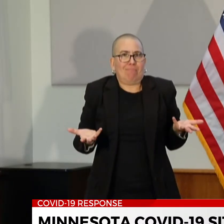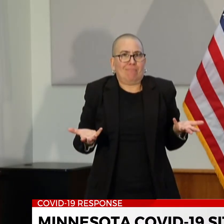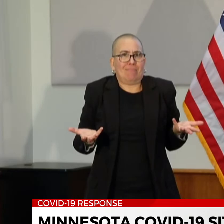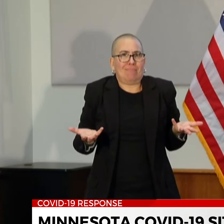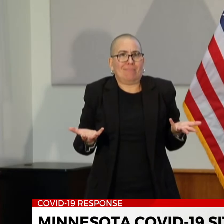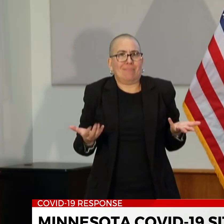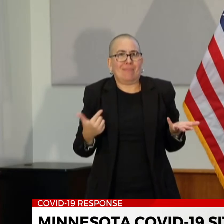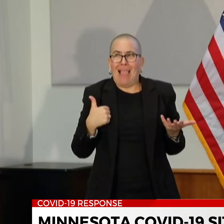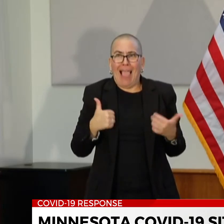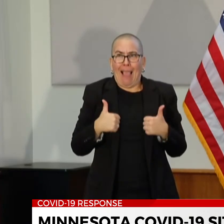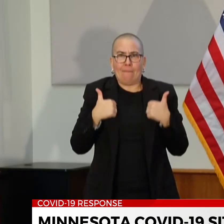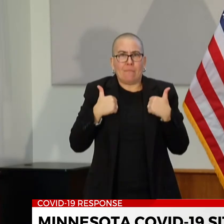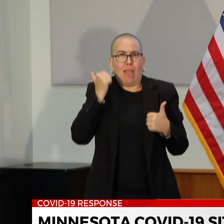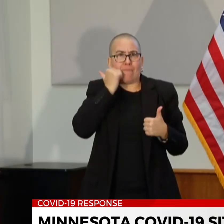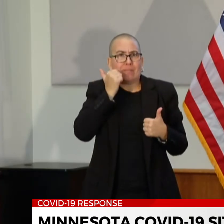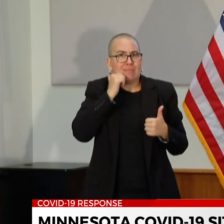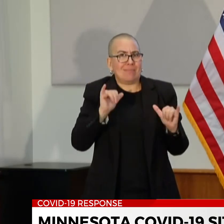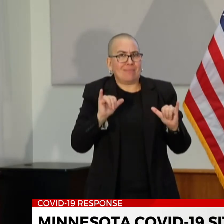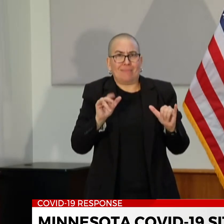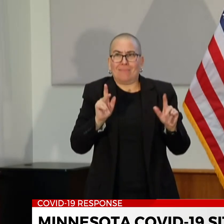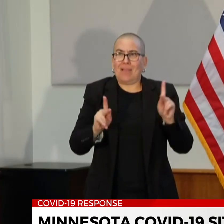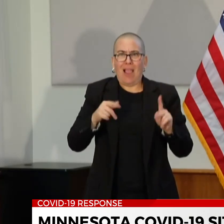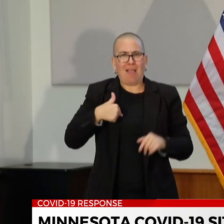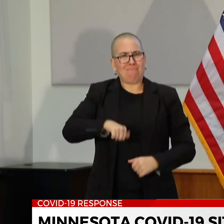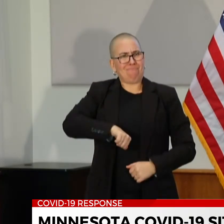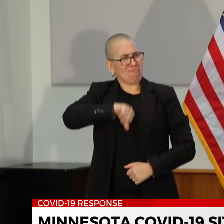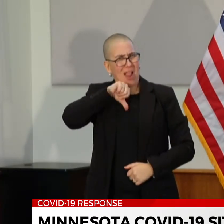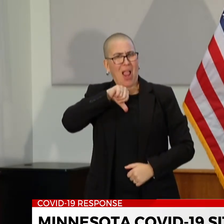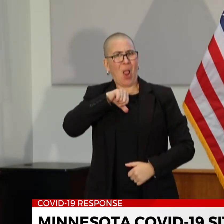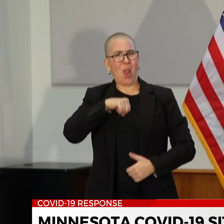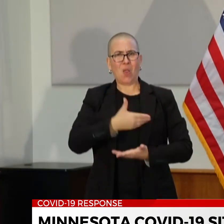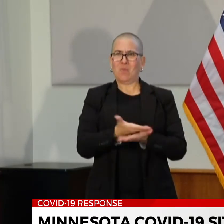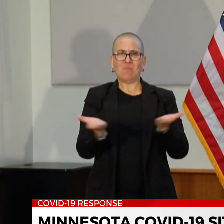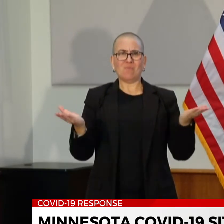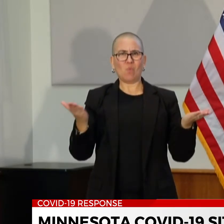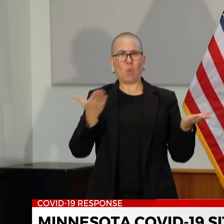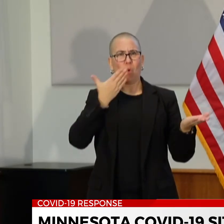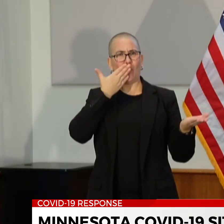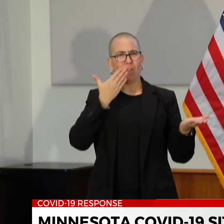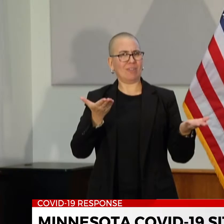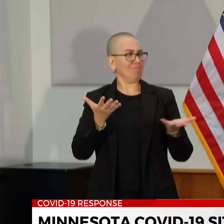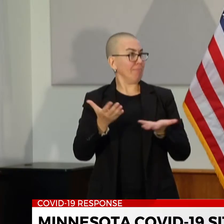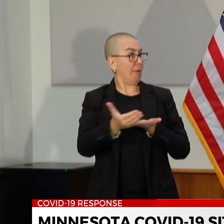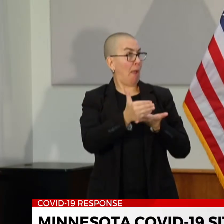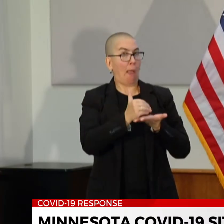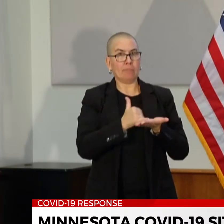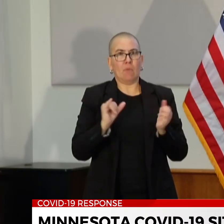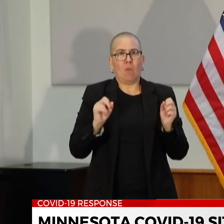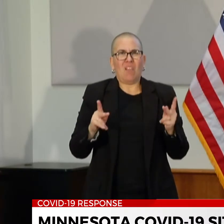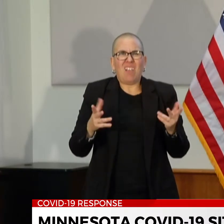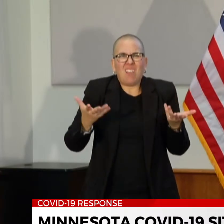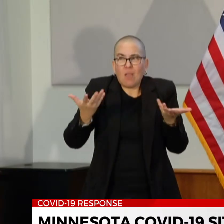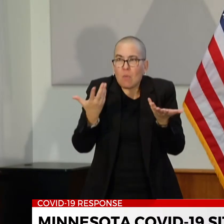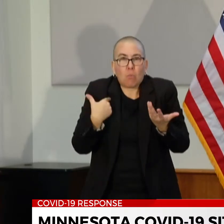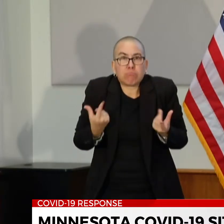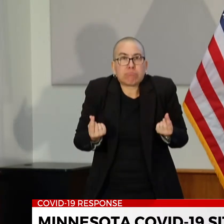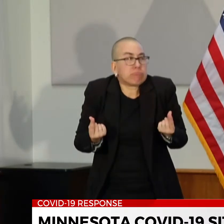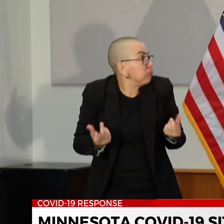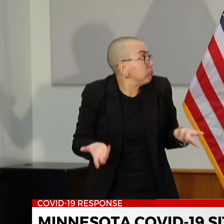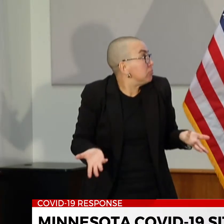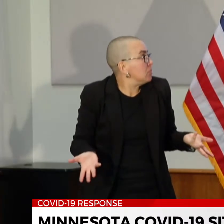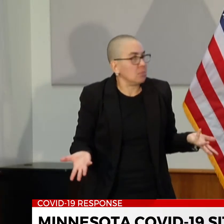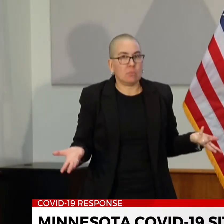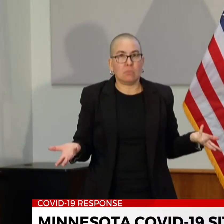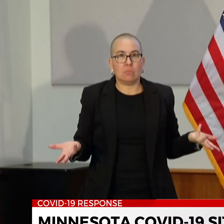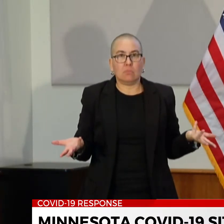and done public service, and I'm proud of that, and I was compensated fairly. The thing I most worry about, though, is if you're willing to